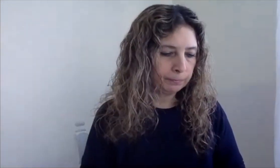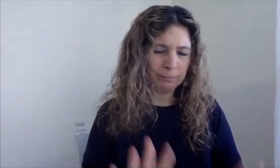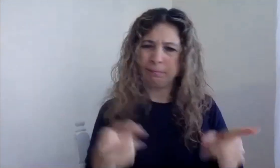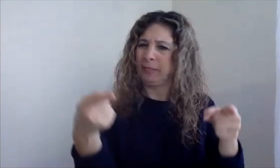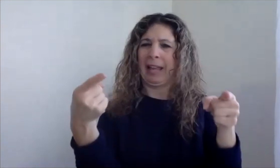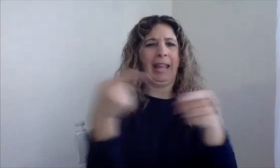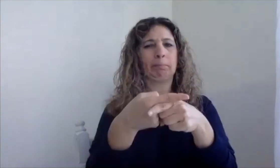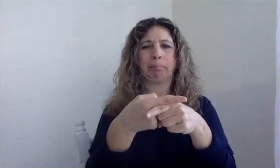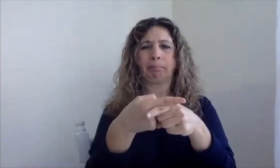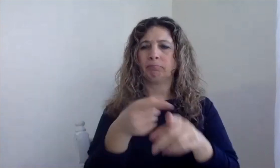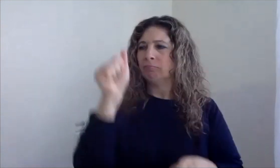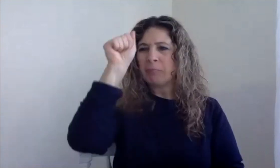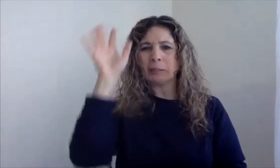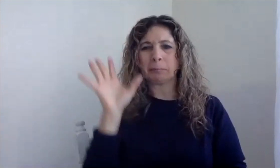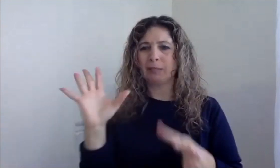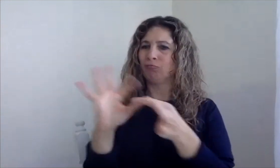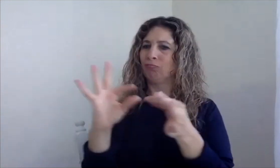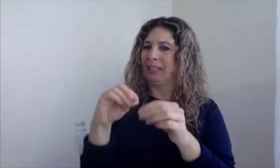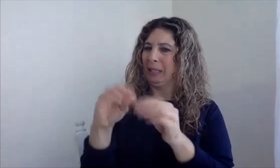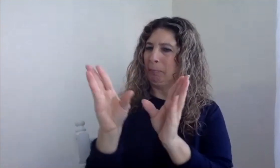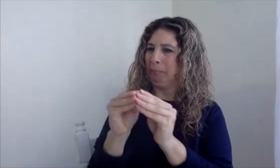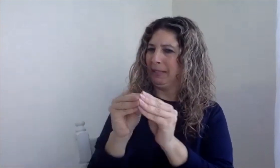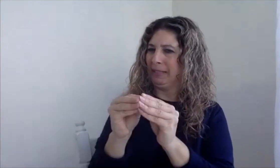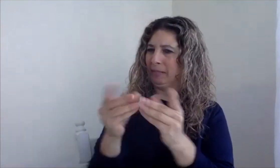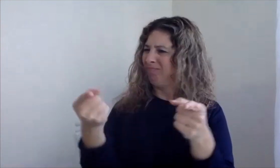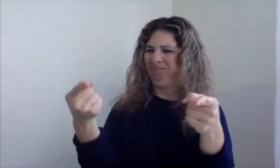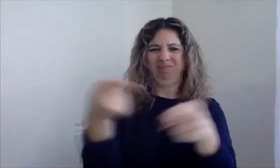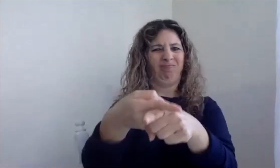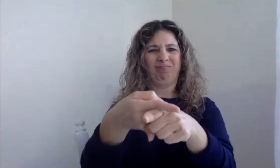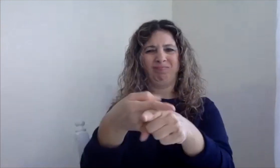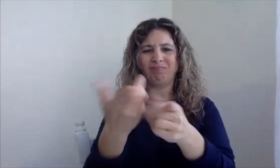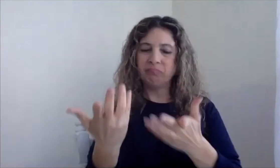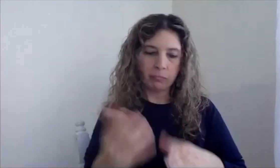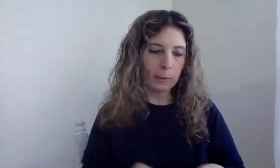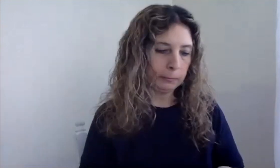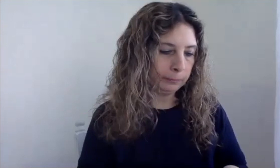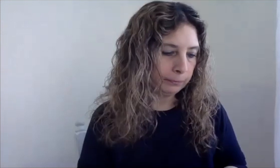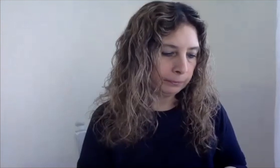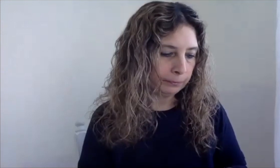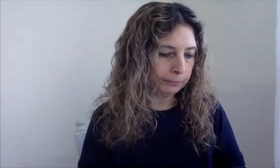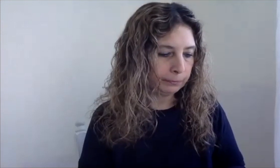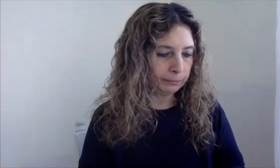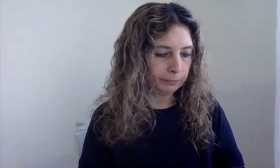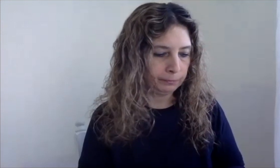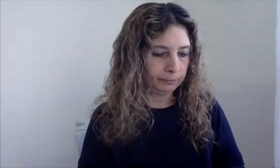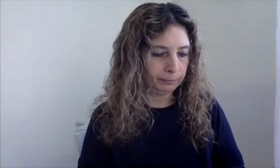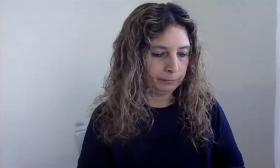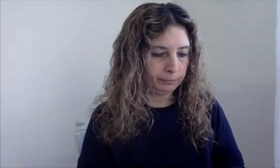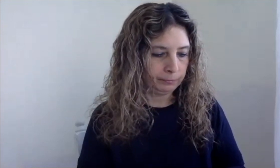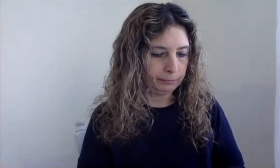they announced effective January 1st, it would have a different title. It didn't seem that Dr. Mason's was consistent, what she said in the